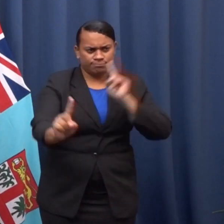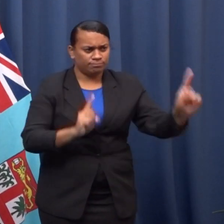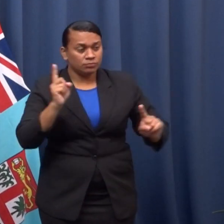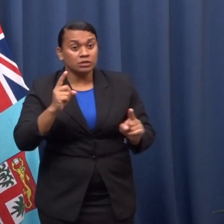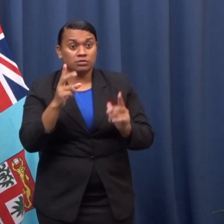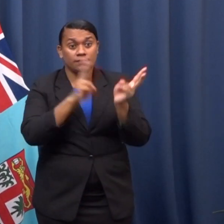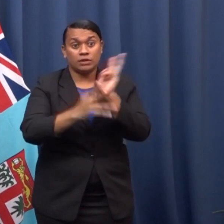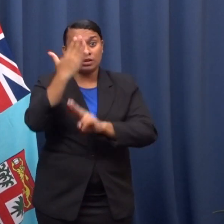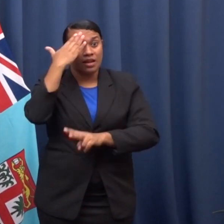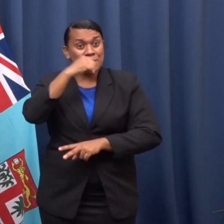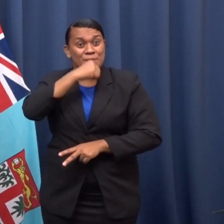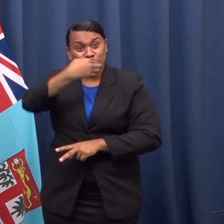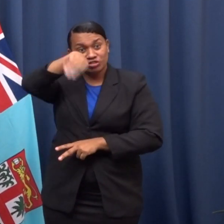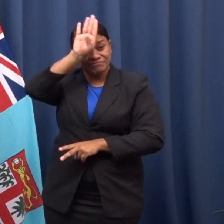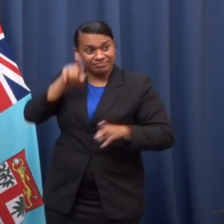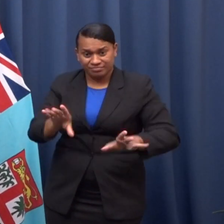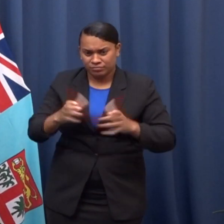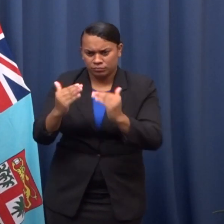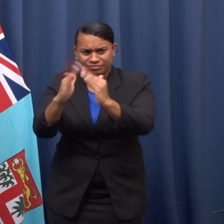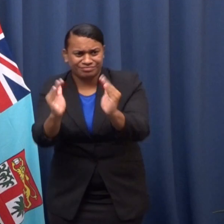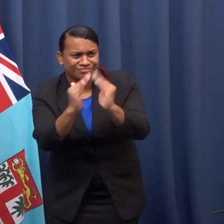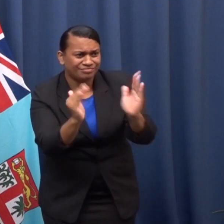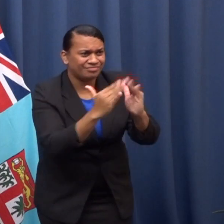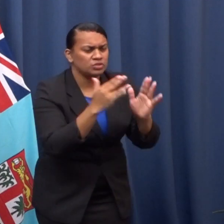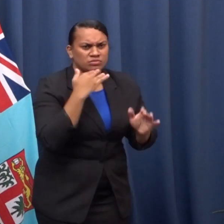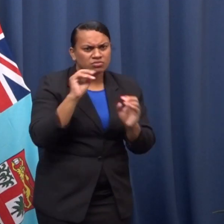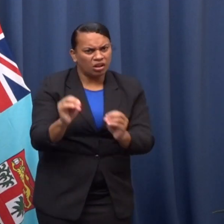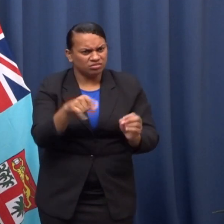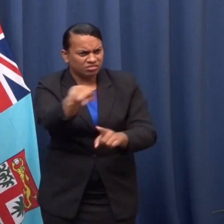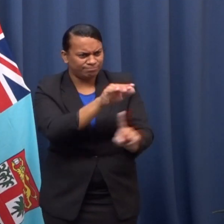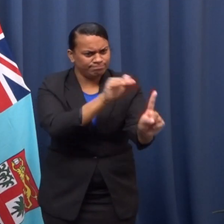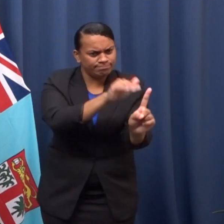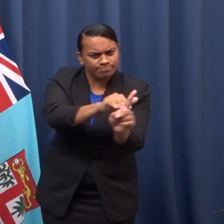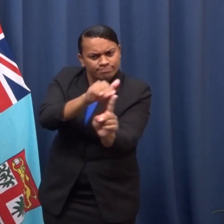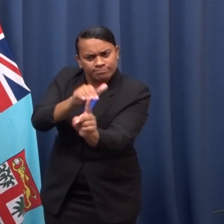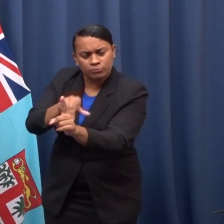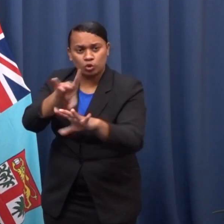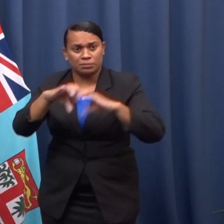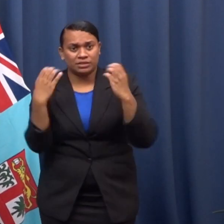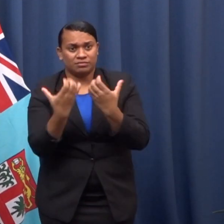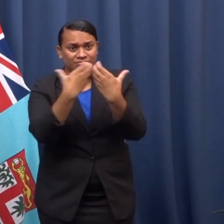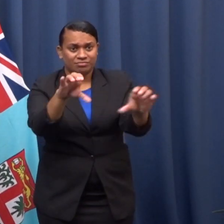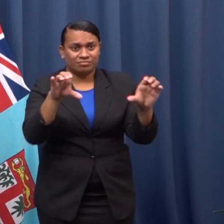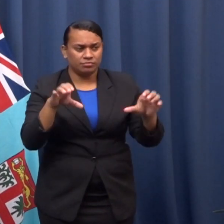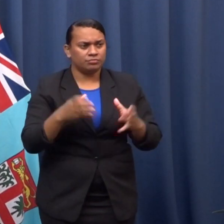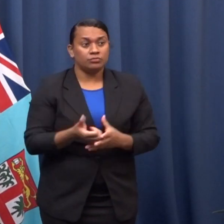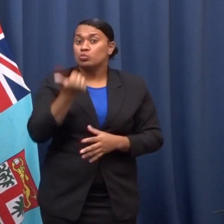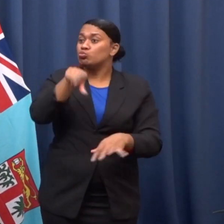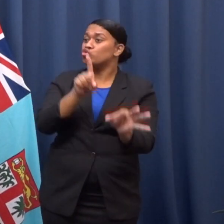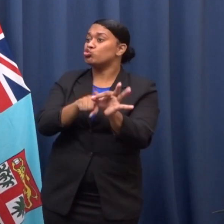to the particular residents of those villages that have been involved. Any questions, ladies and